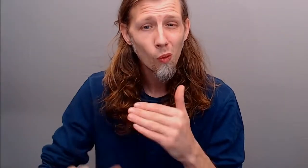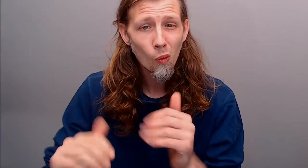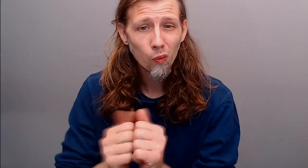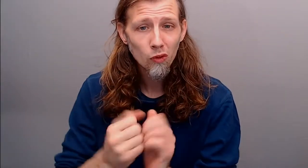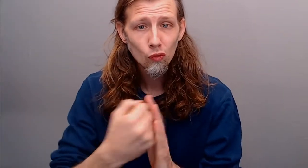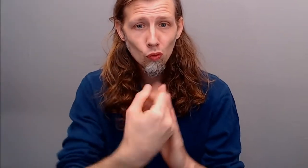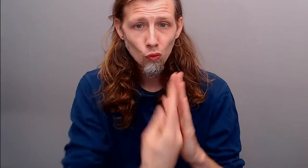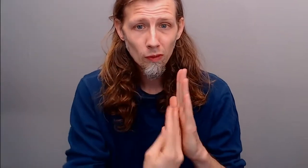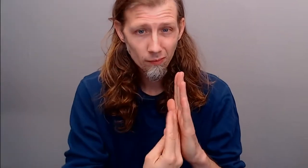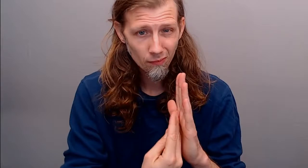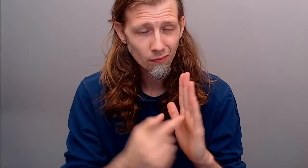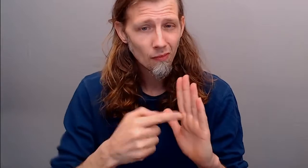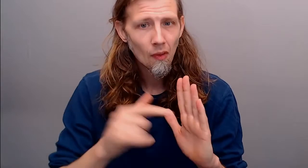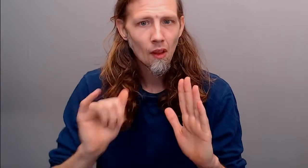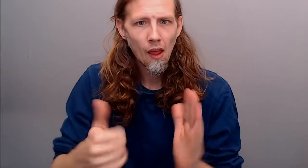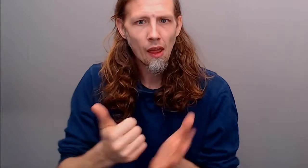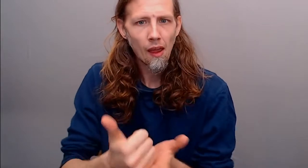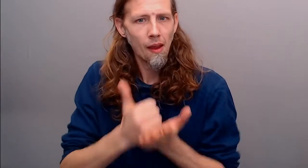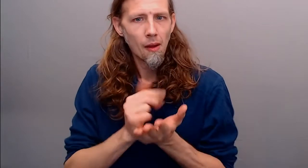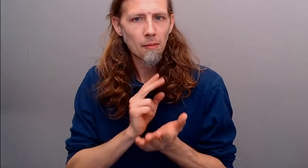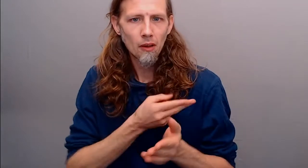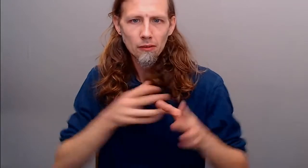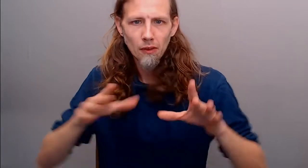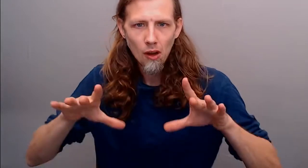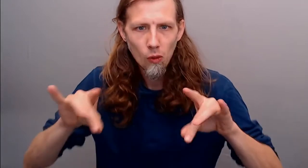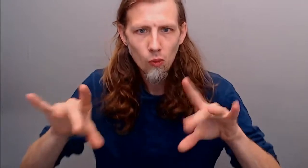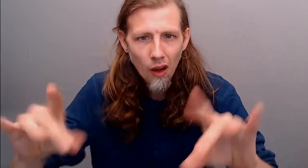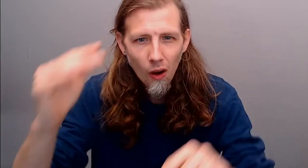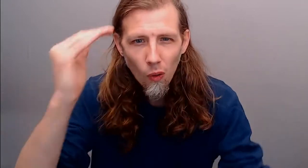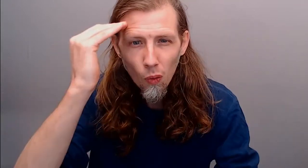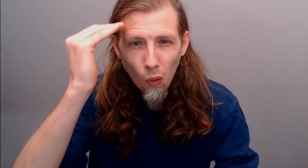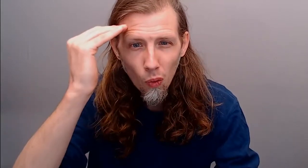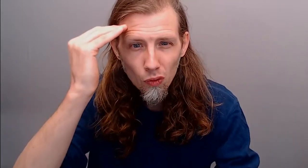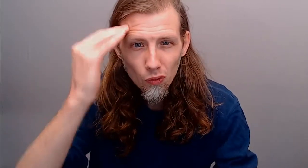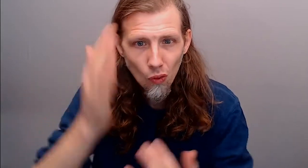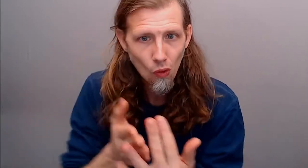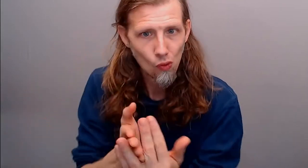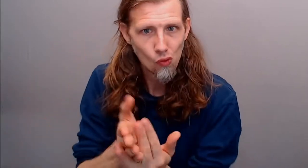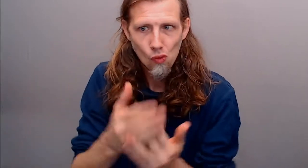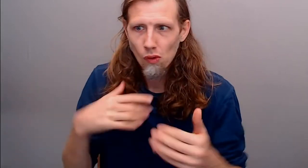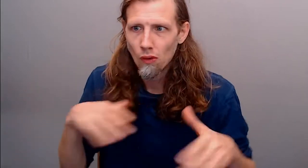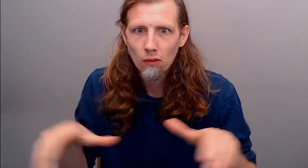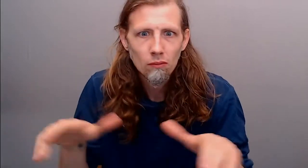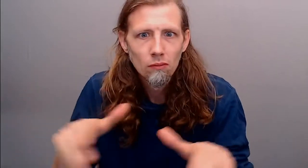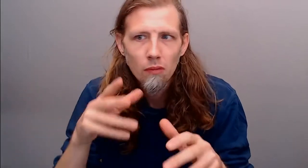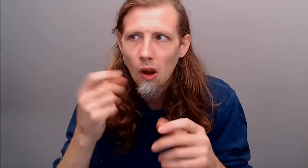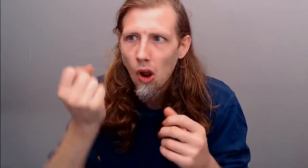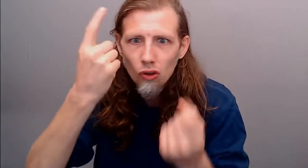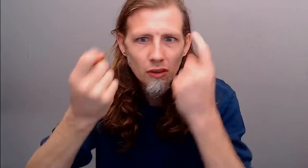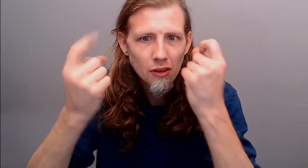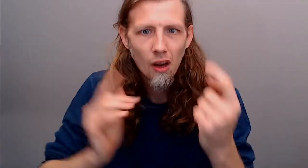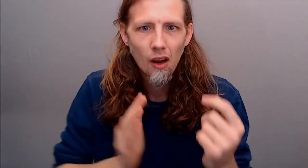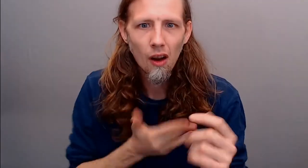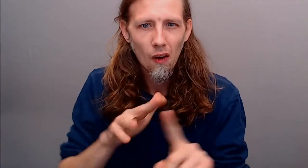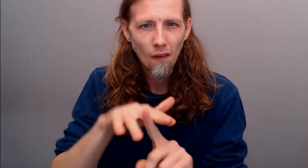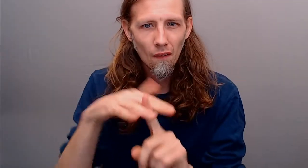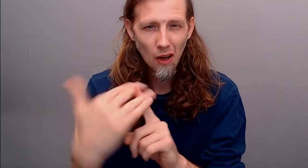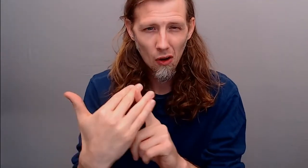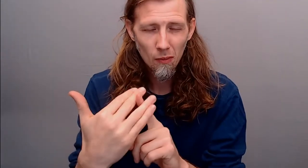born with a script. This script helps us to acquire knowledge, and through our actions, we gain a better understanding of our